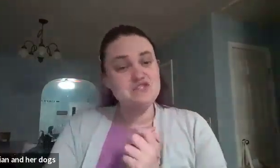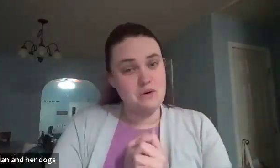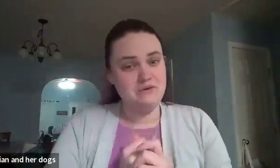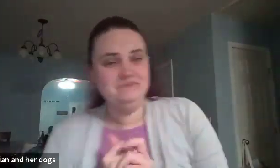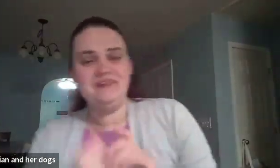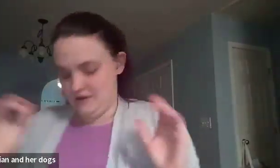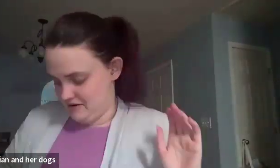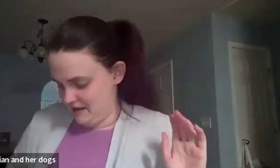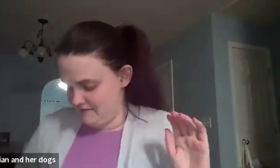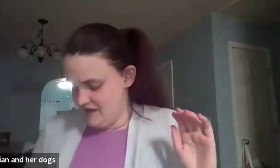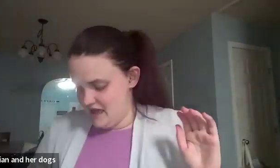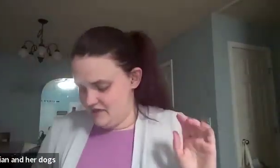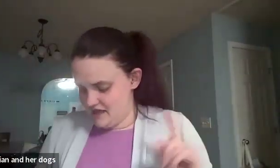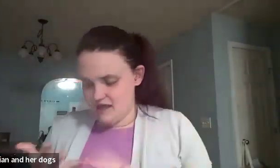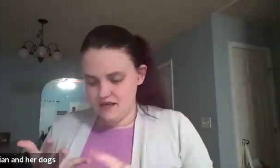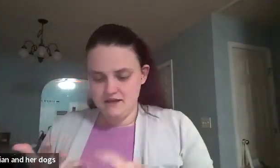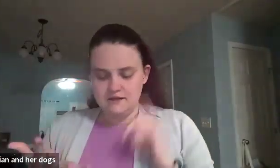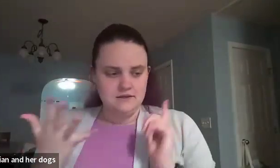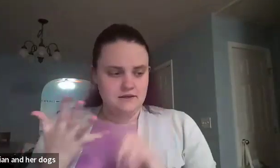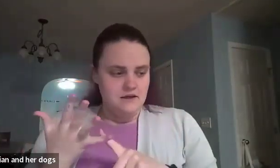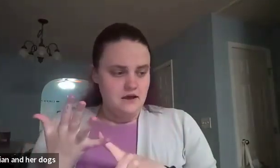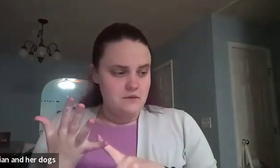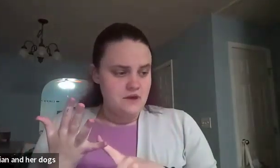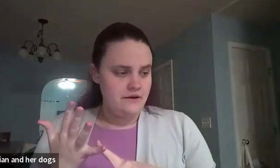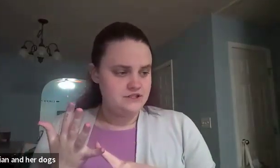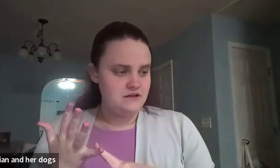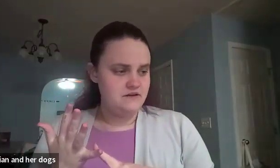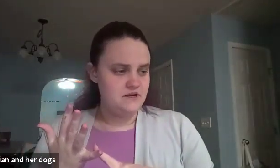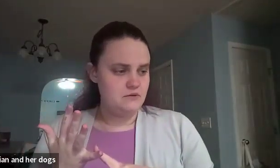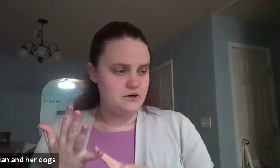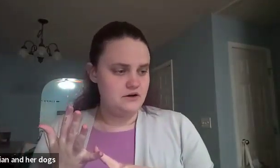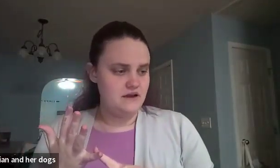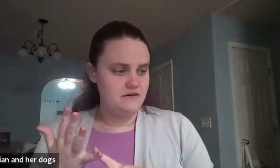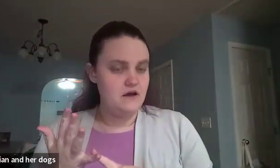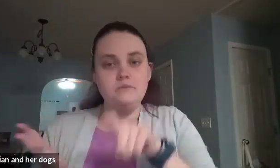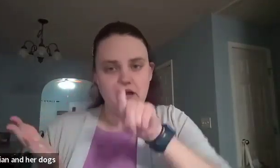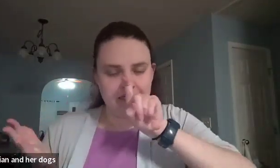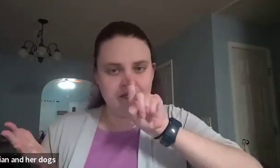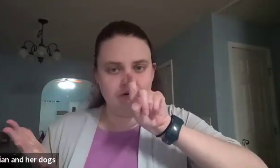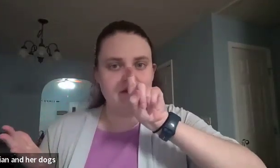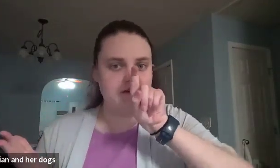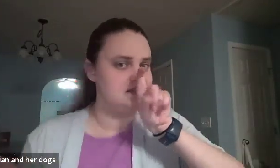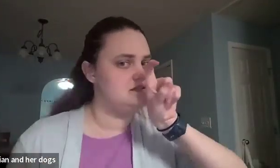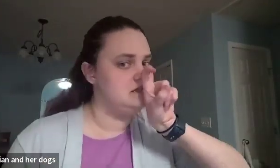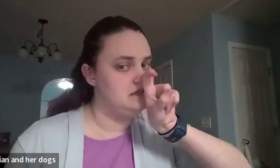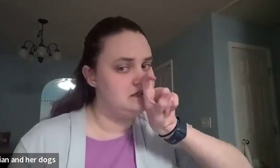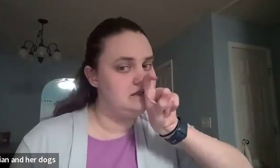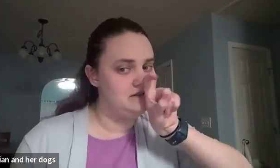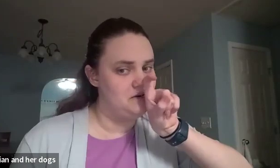It's adorable. Okay. And then I was trying to think of another bird. We had eagle. There it is.